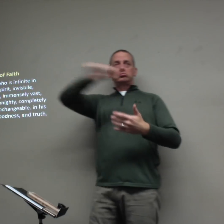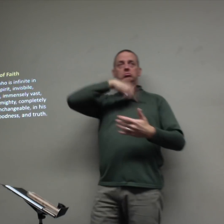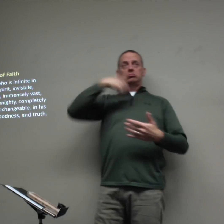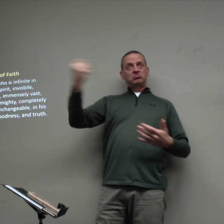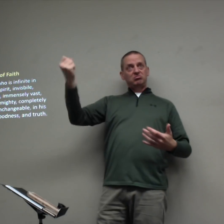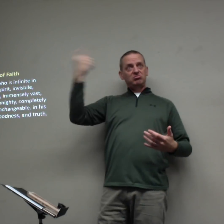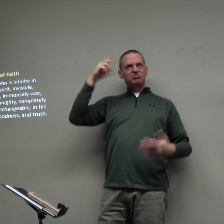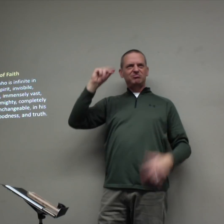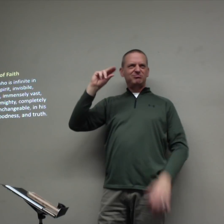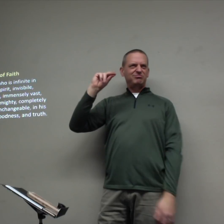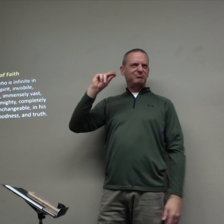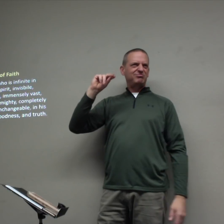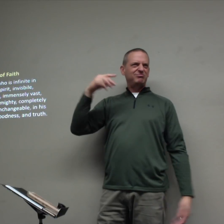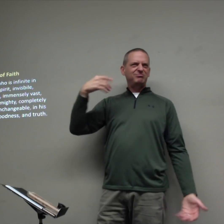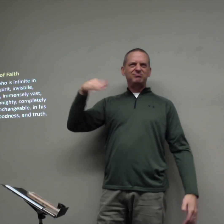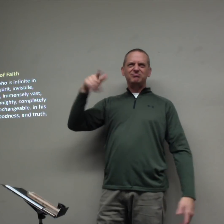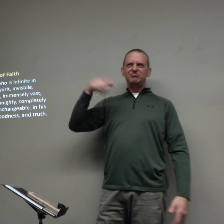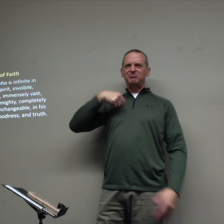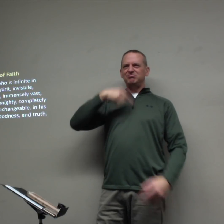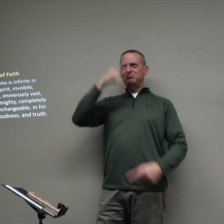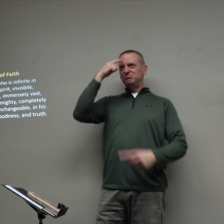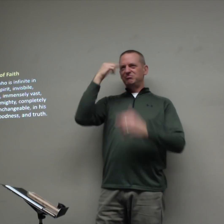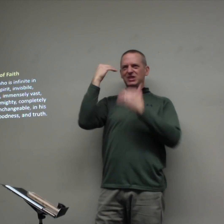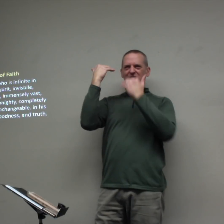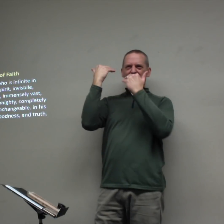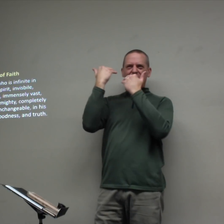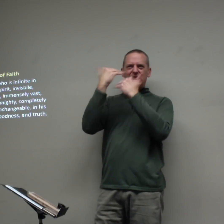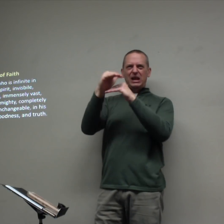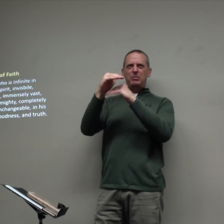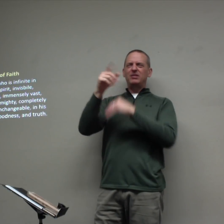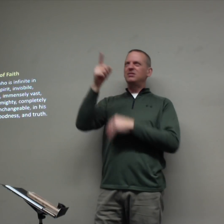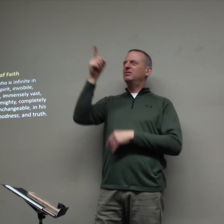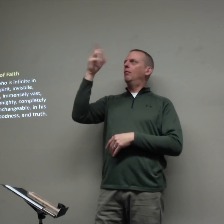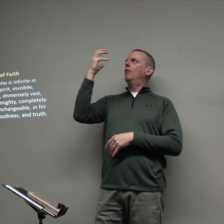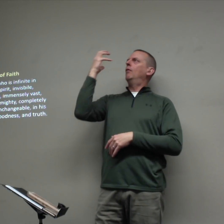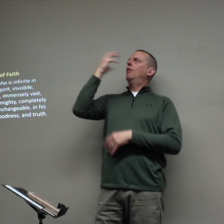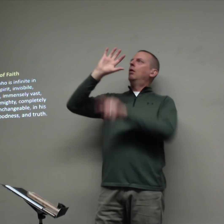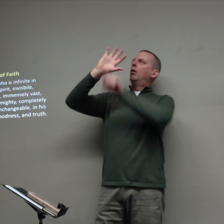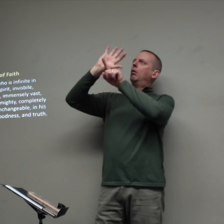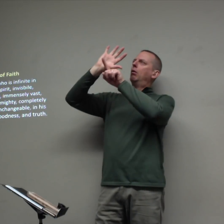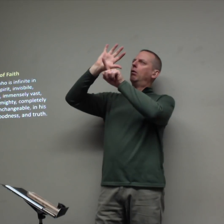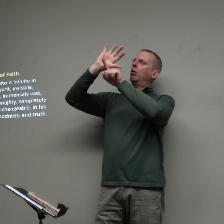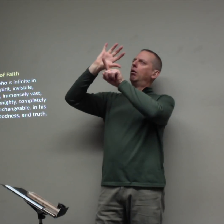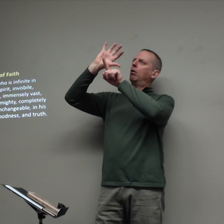beyond our full understanding. We can't understand him. Our brains are so limited in comparison.